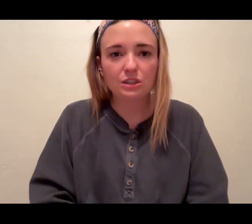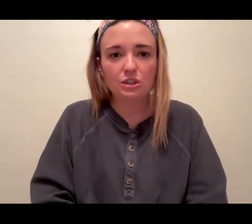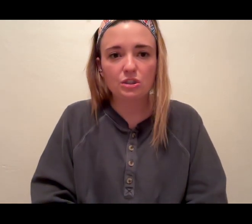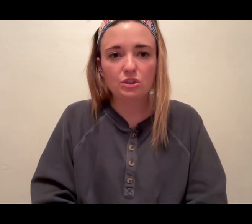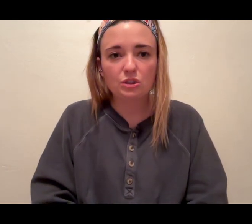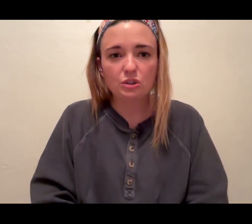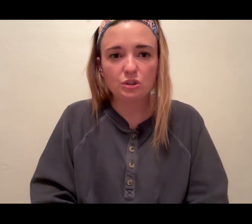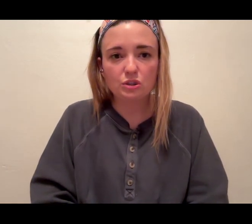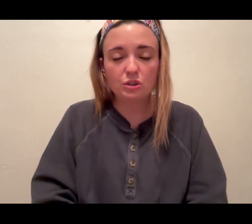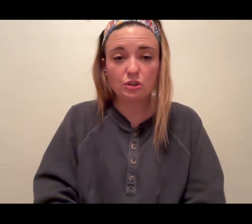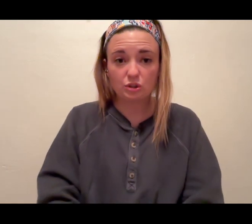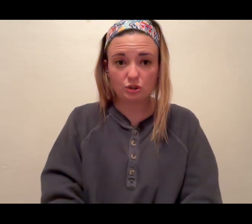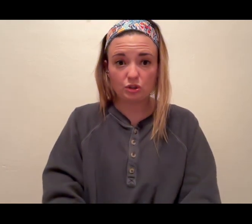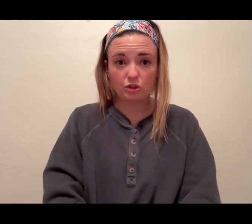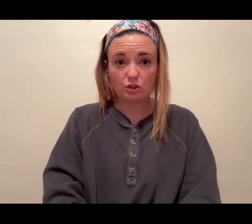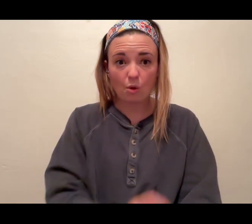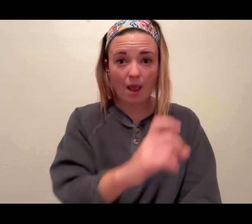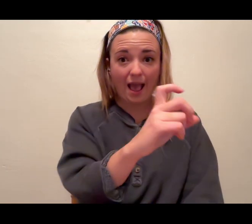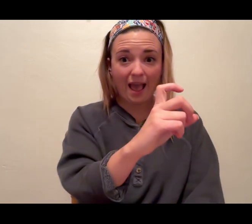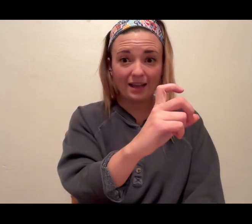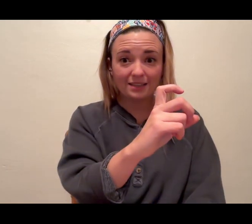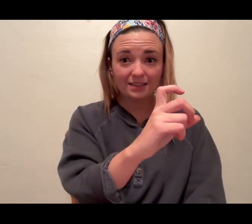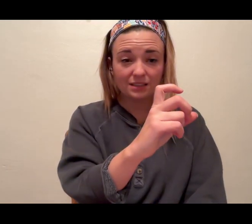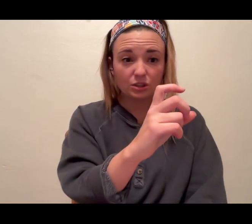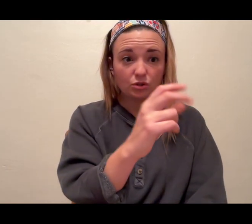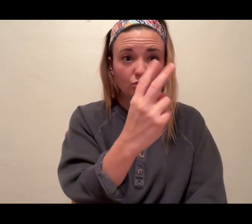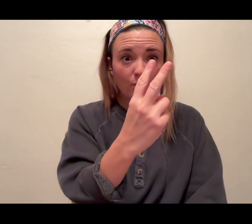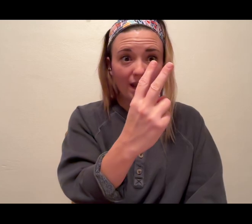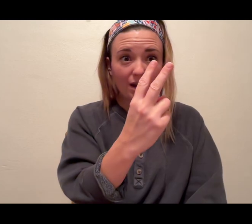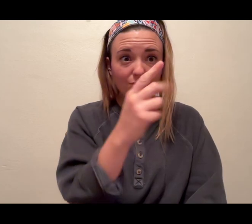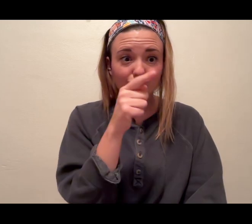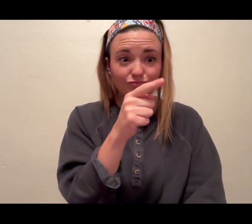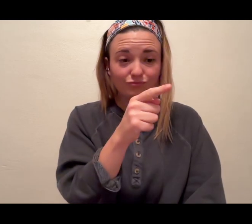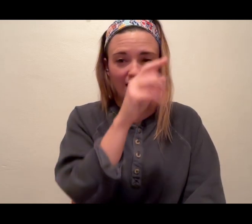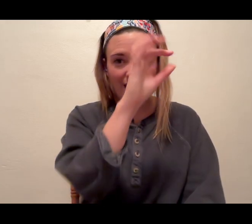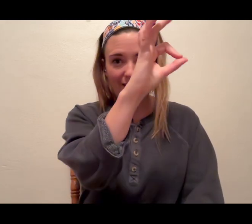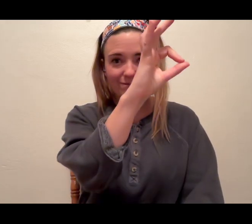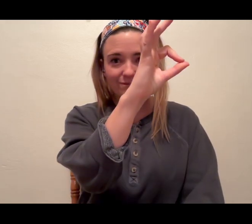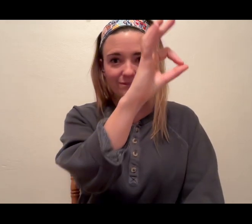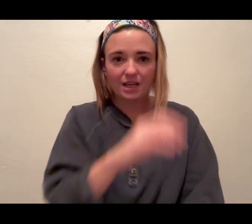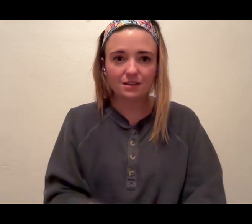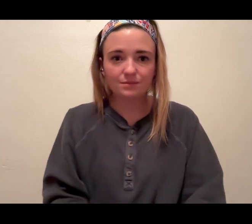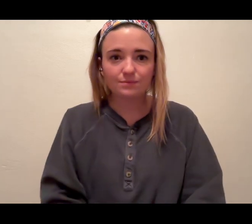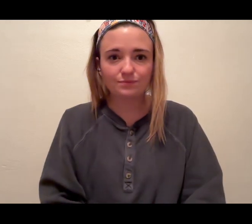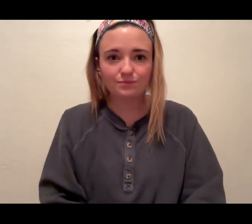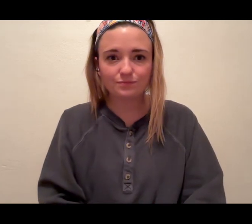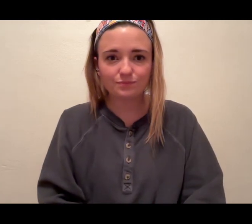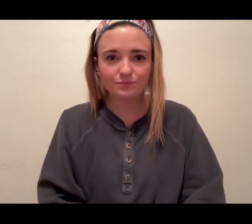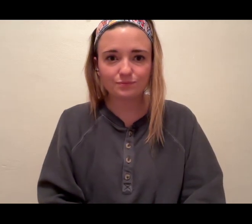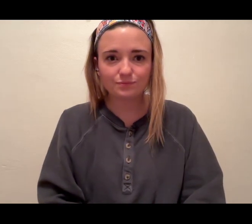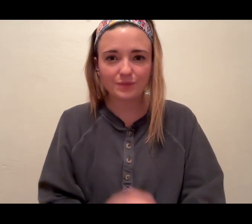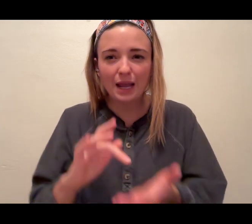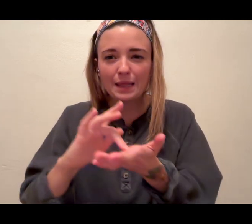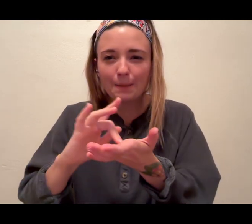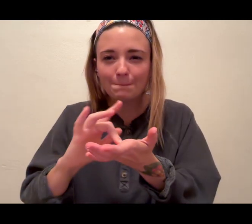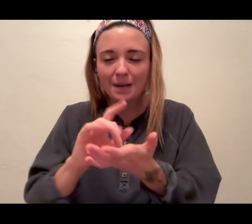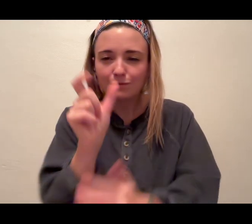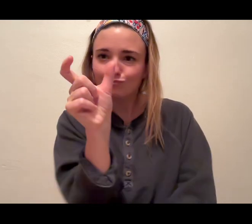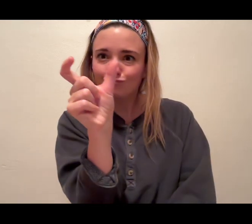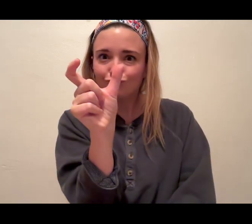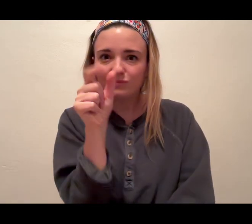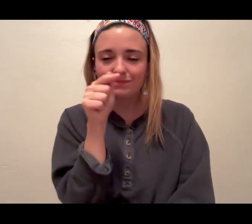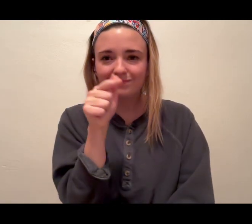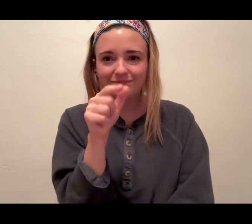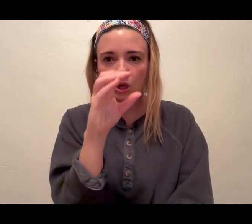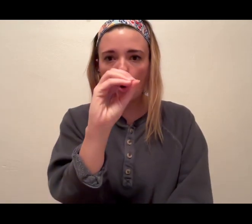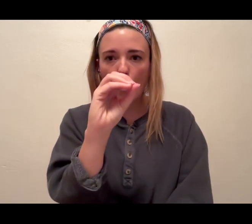This is the f part of FOIL. This is O plus I in the middle. And this is L out here in